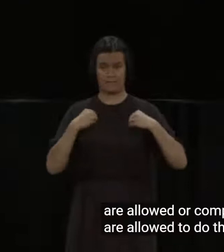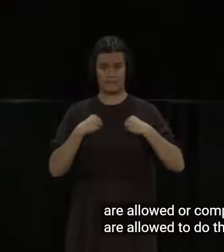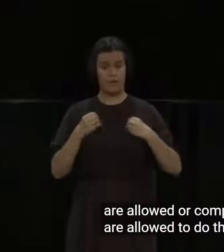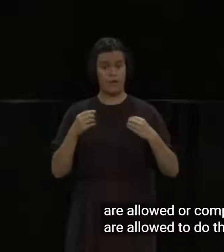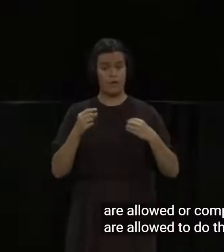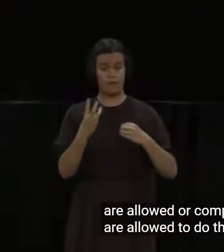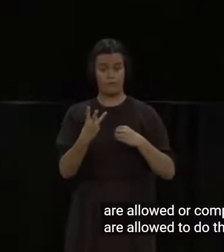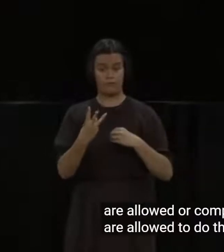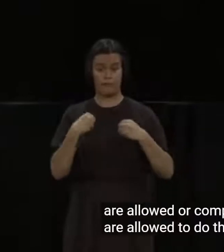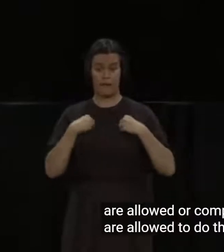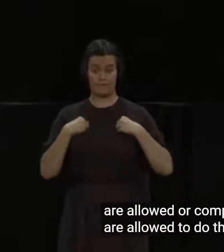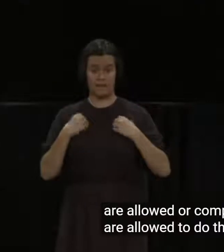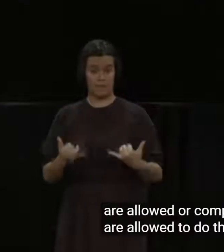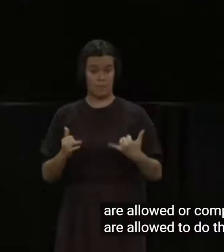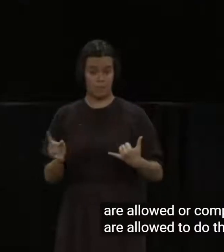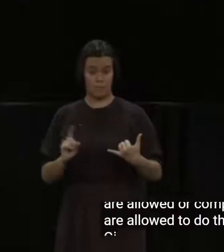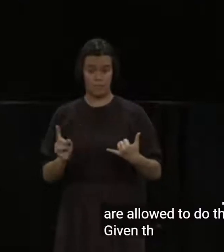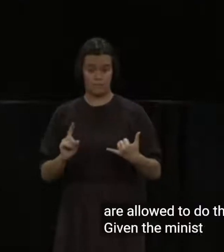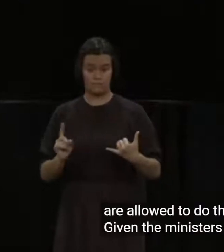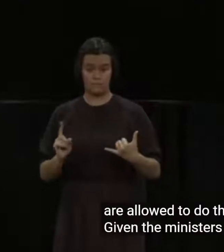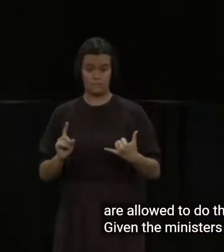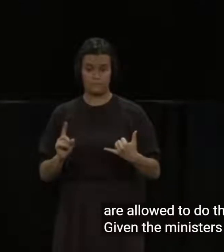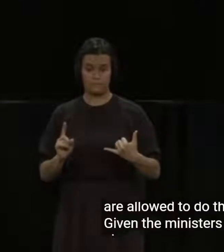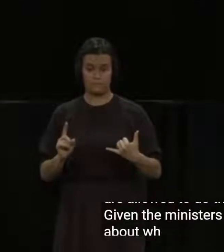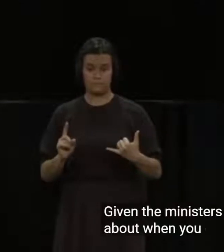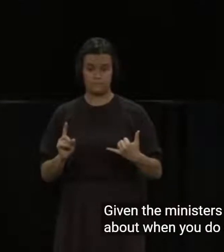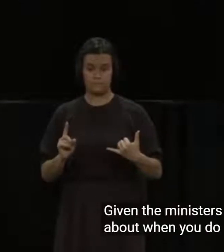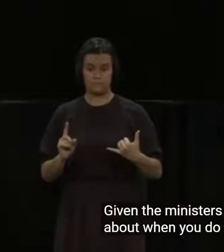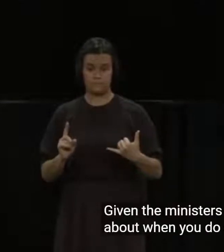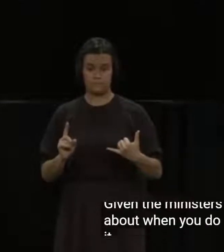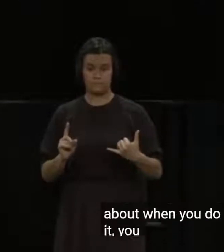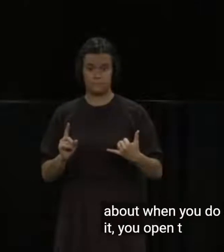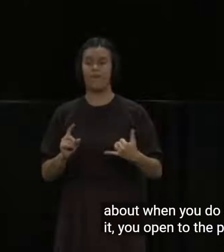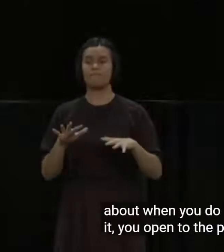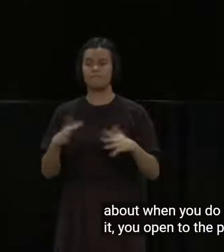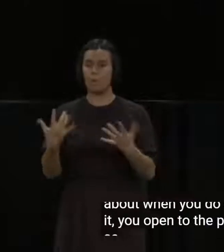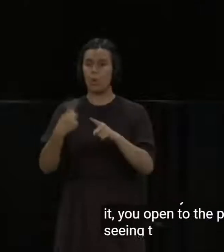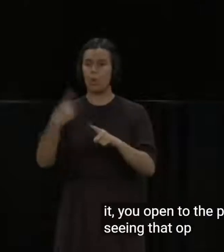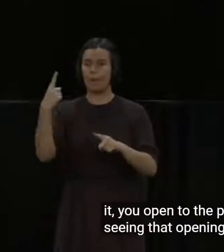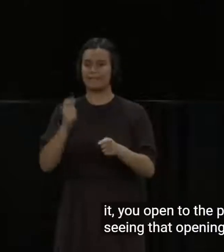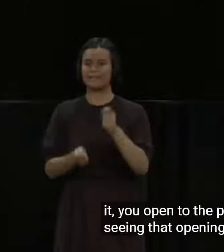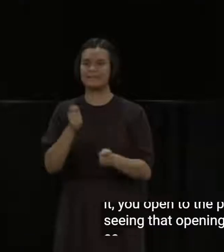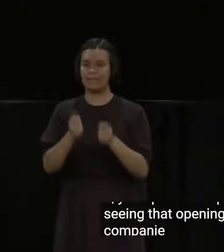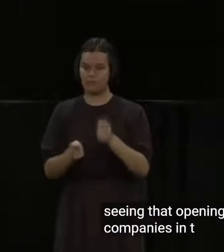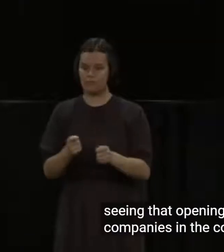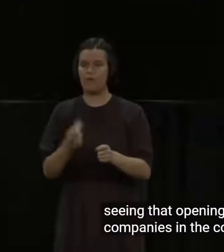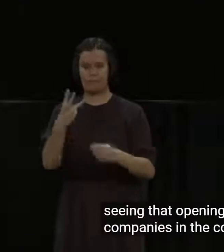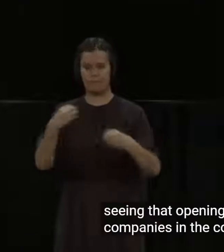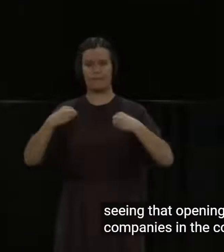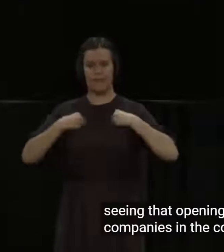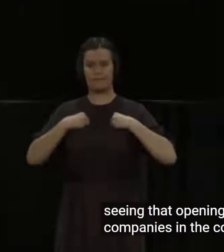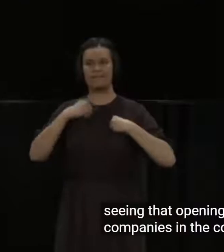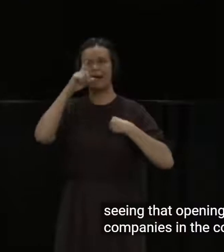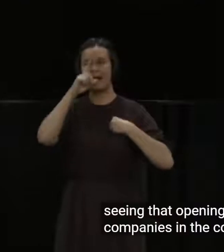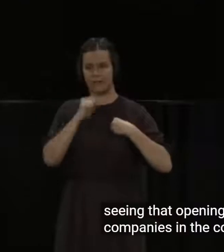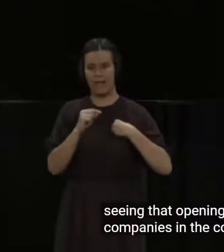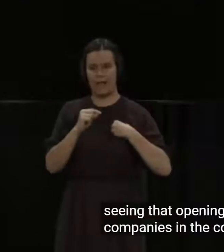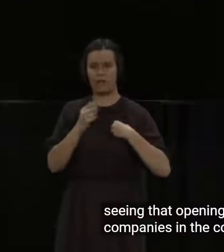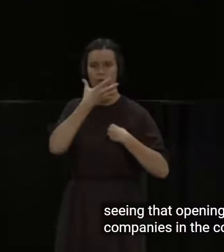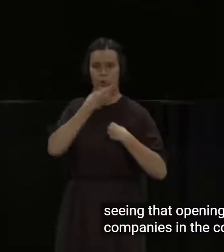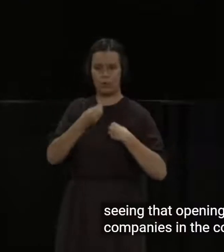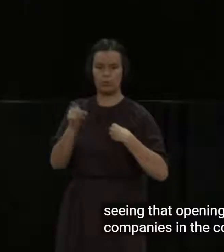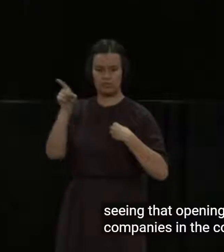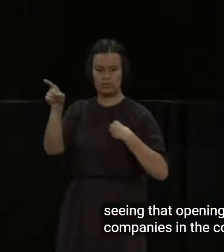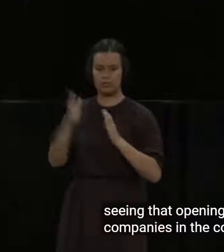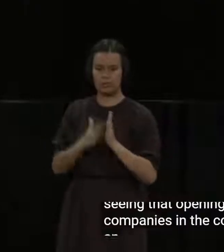months? So at the moment, yes, there are 3 types of antigen tests made by 3 different companies that we've approved for import and use, and